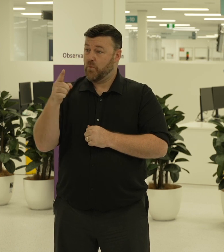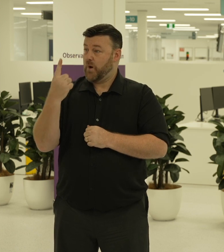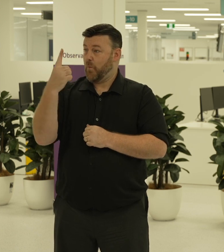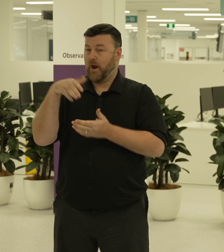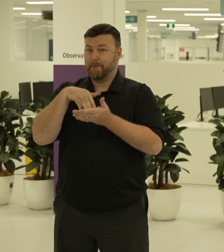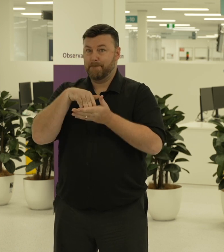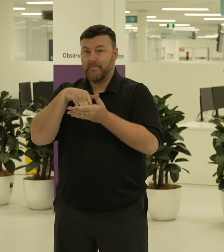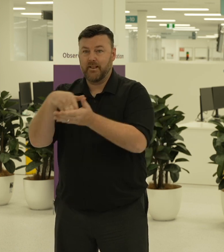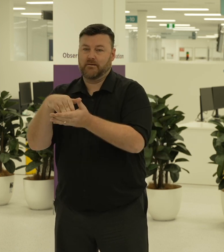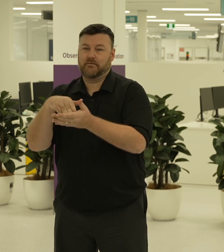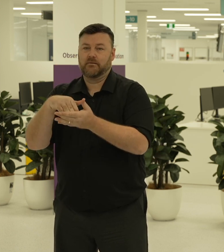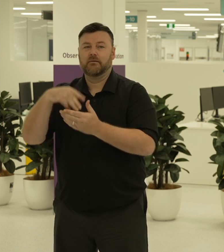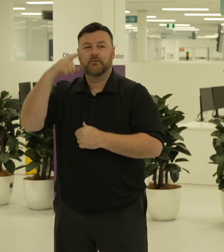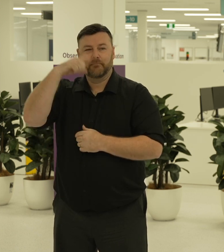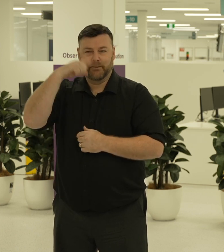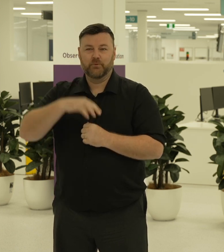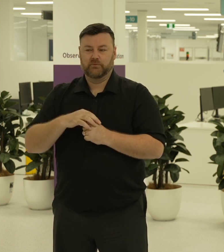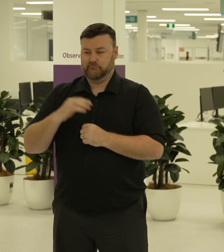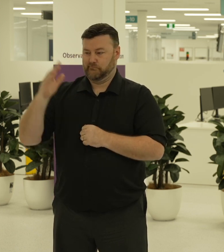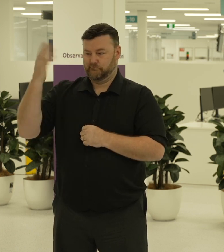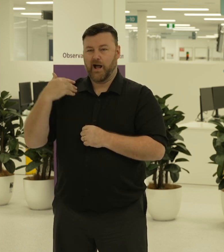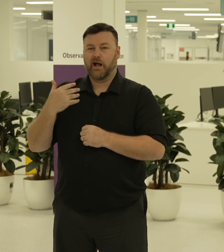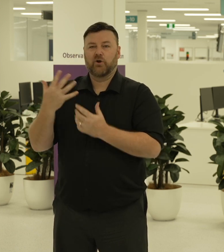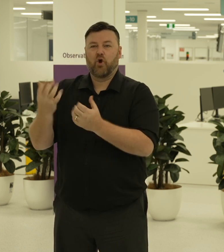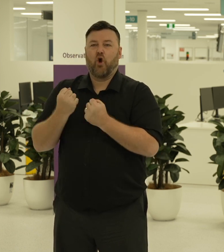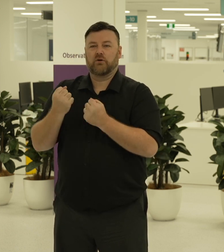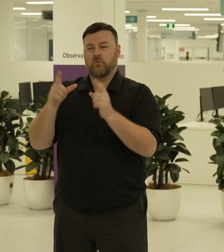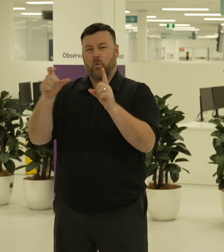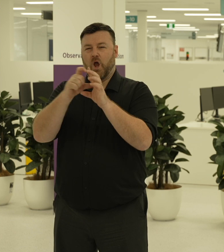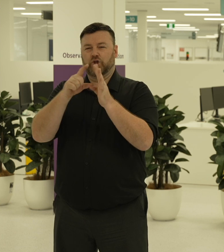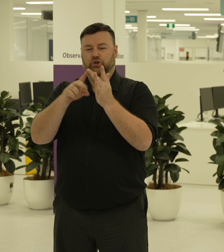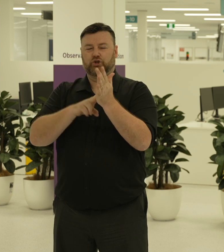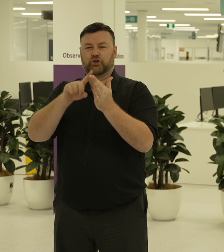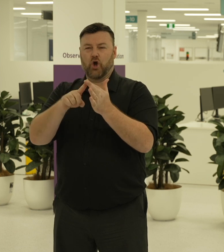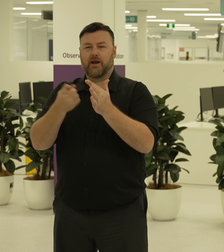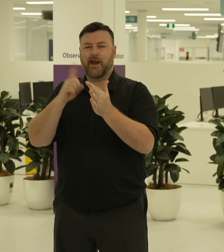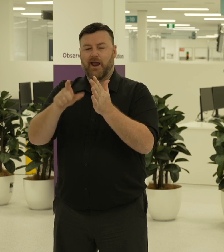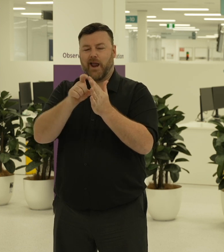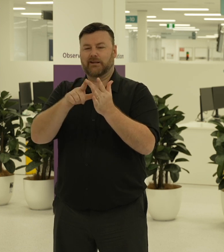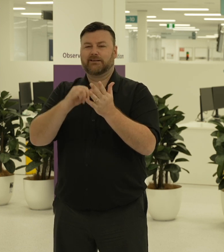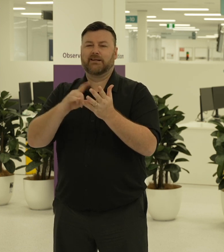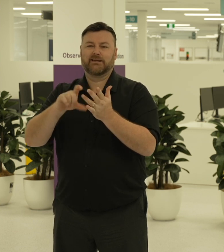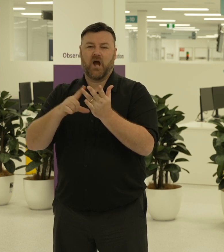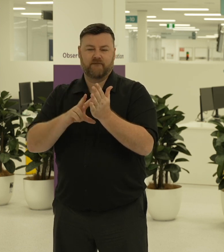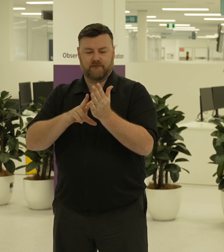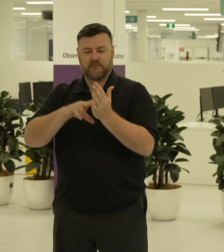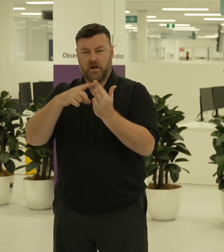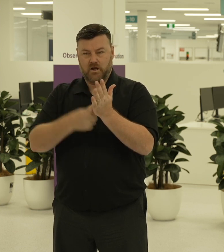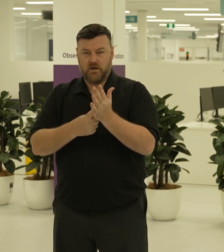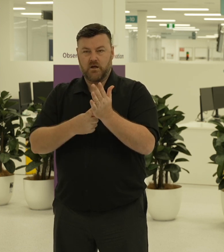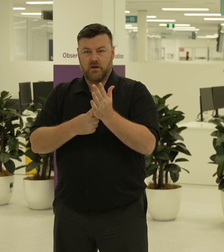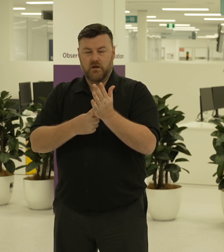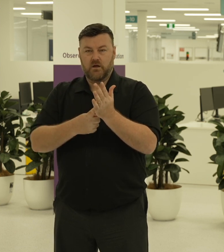Wales have received their Dine and Discover vouchers. Now, when you think we have an adult population of approximately